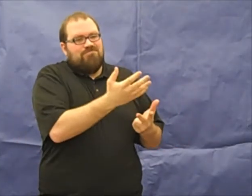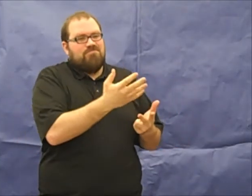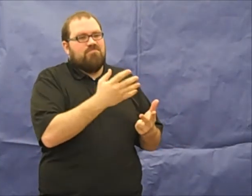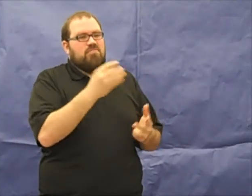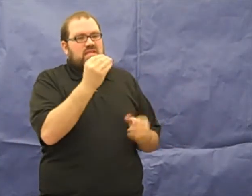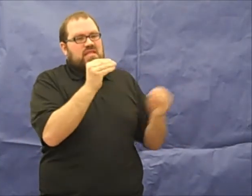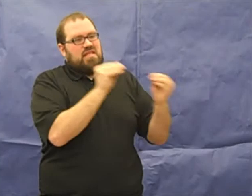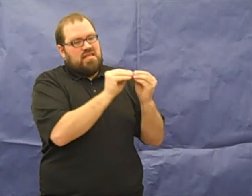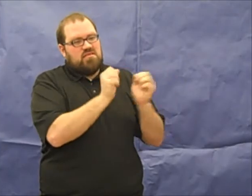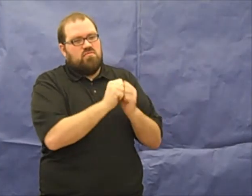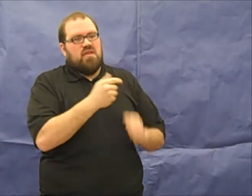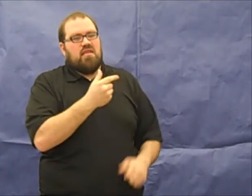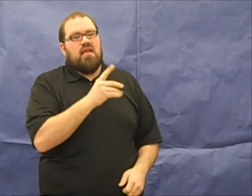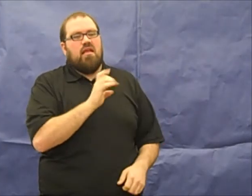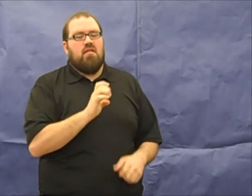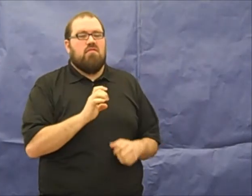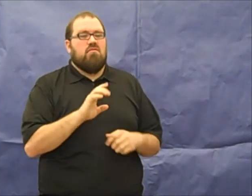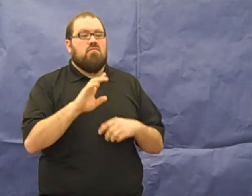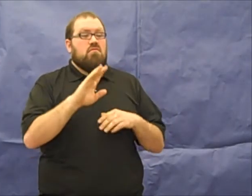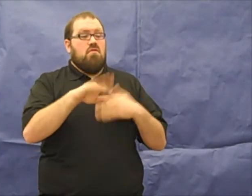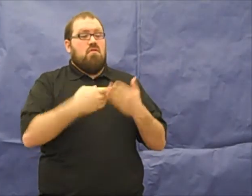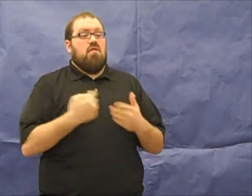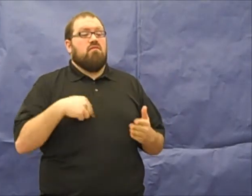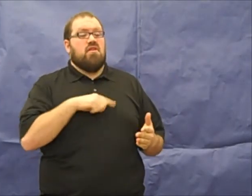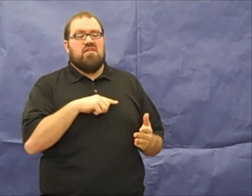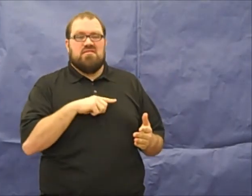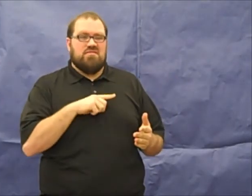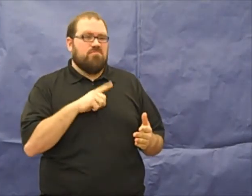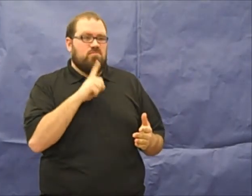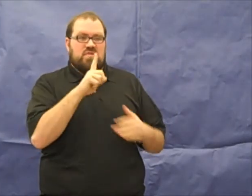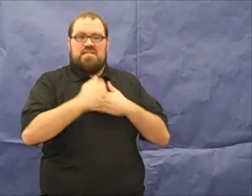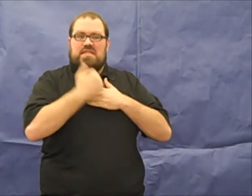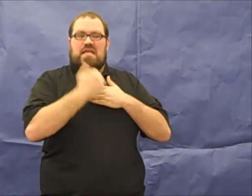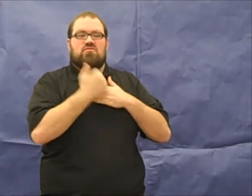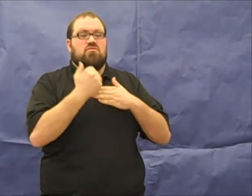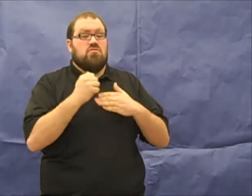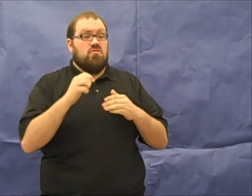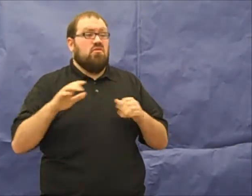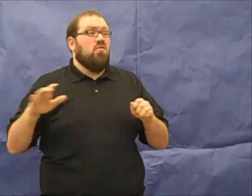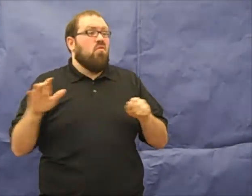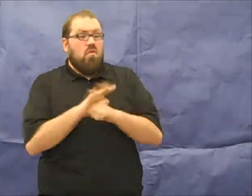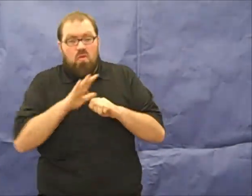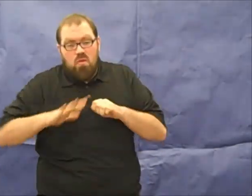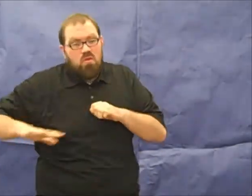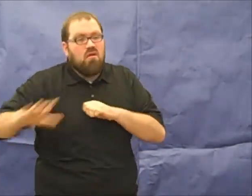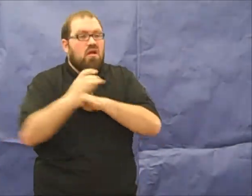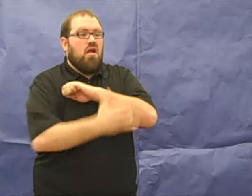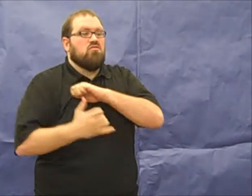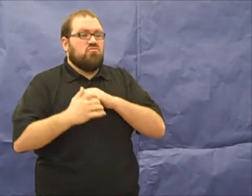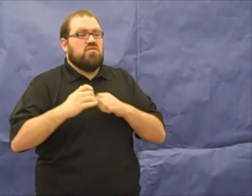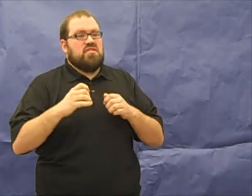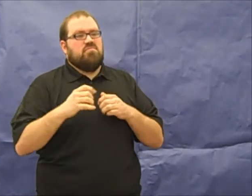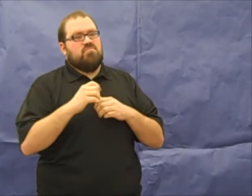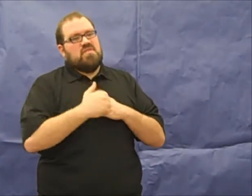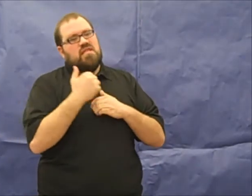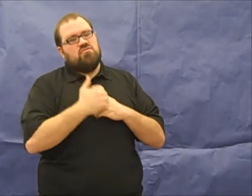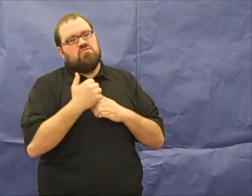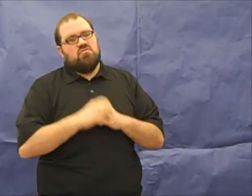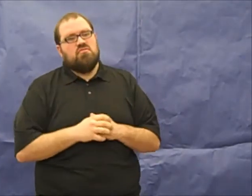how we're all in jeopardy. How the whole country is in jeopardy because of my trick with the berries. I